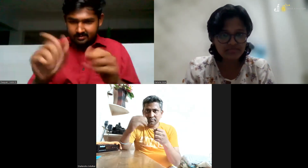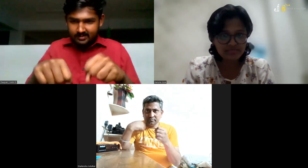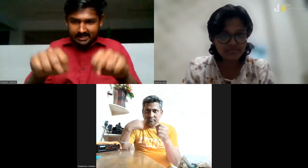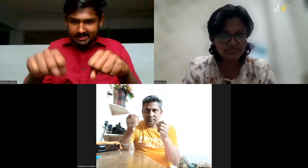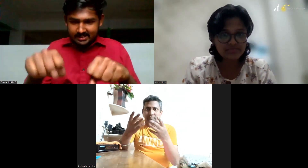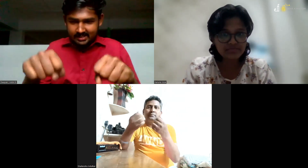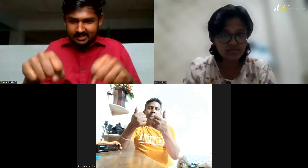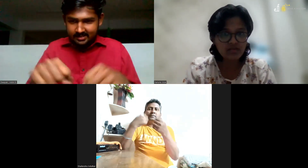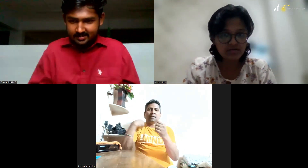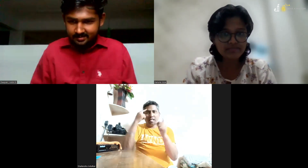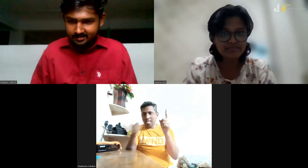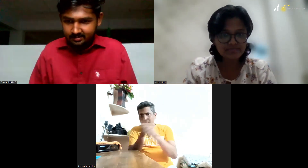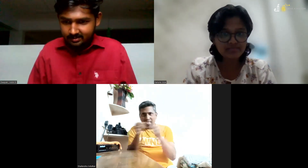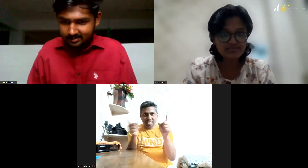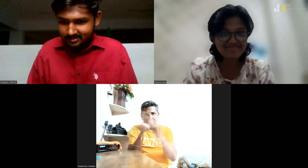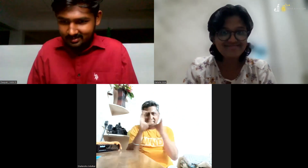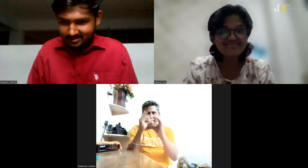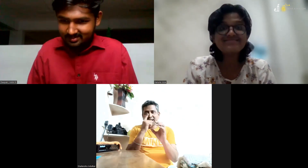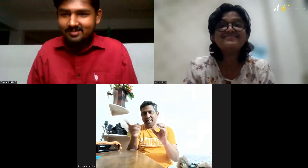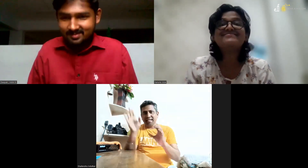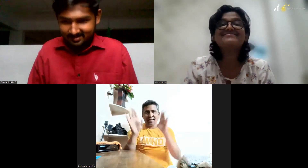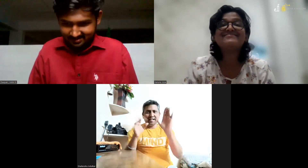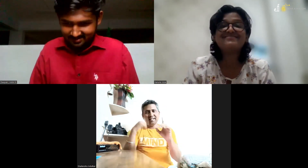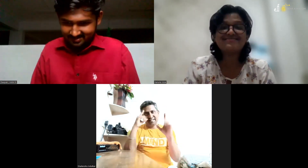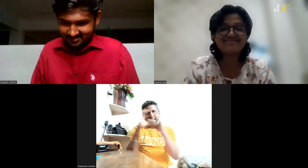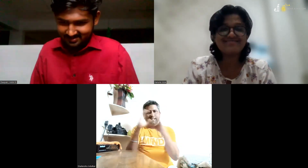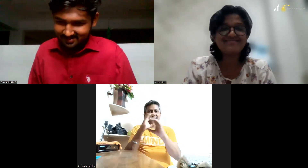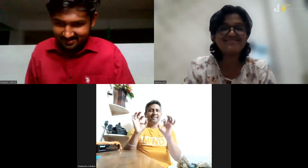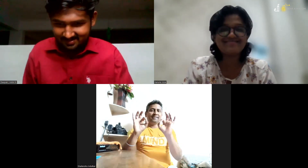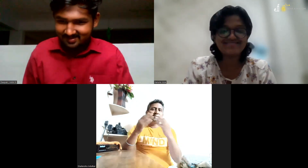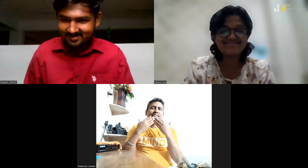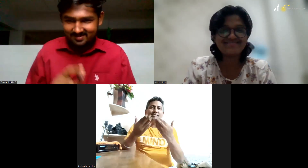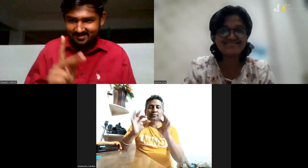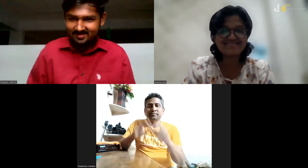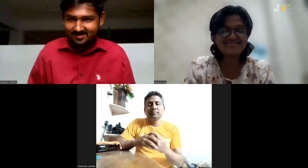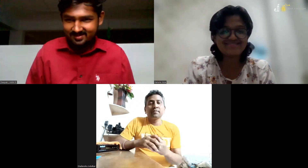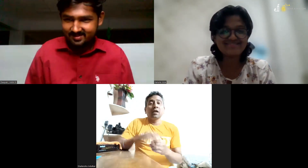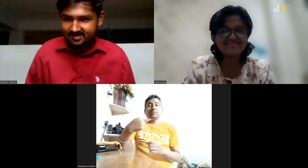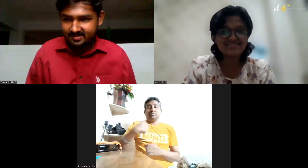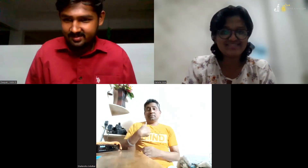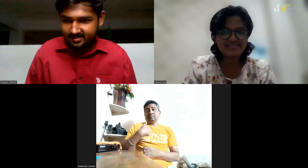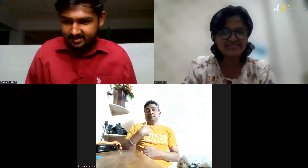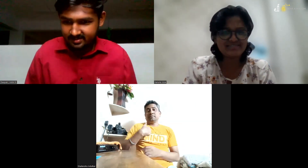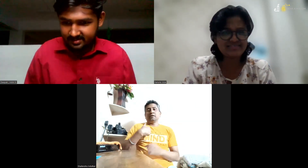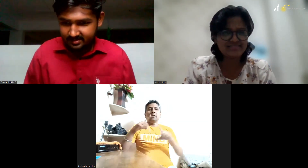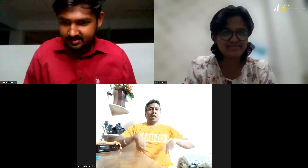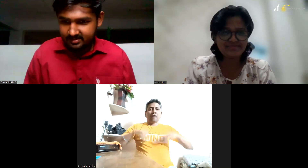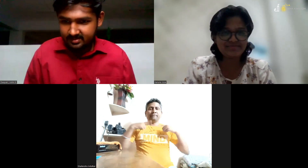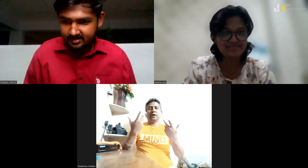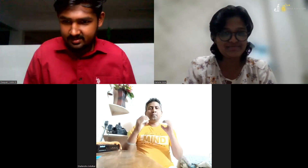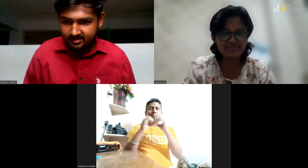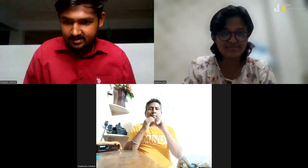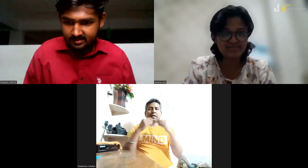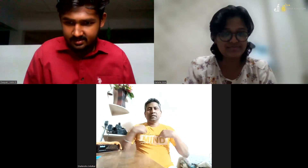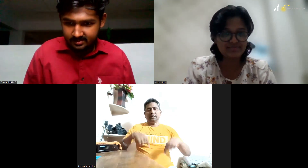Do I need to sign? Yes, please go ahead. Oh, I was a bit confused that there was one more girl who was raising